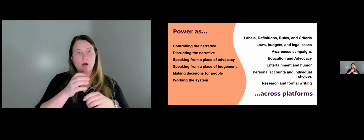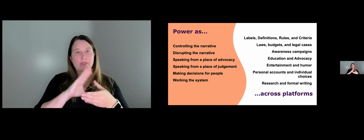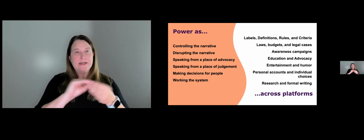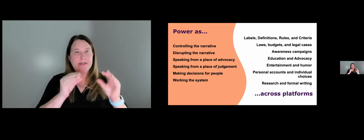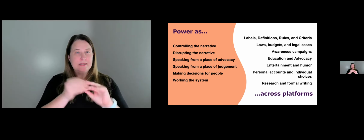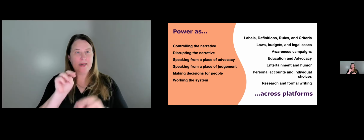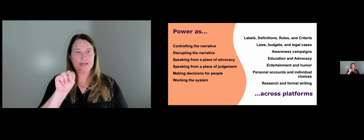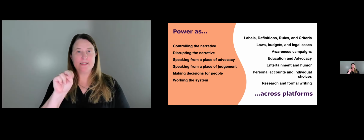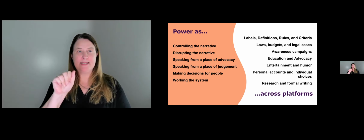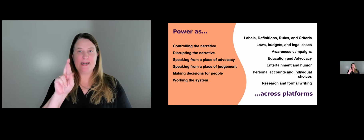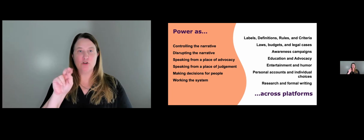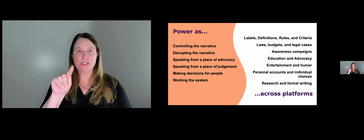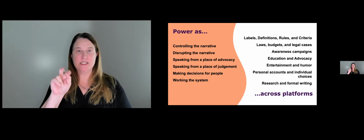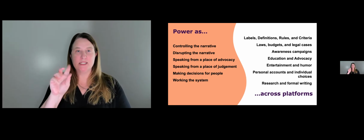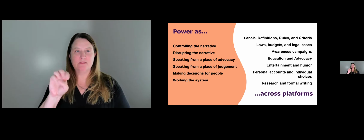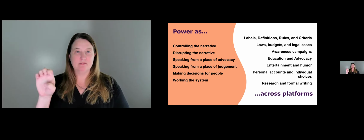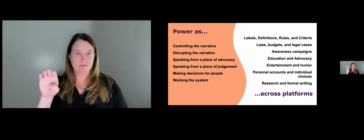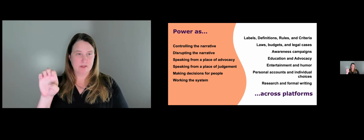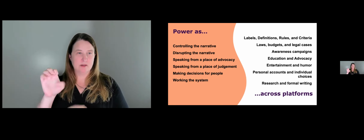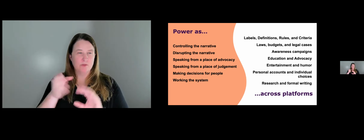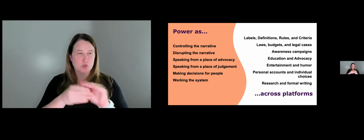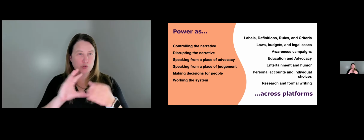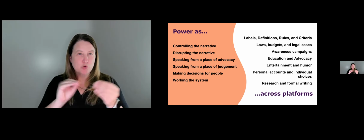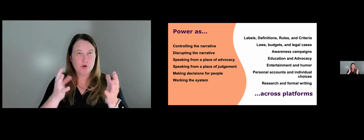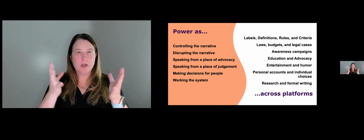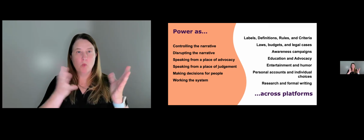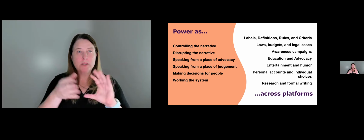about control, controlling the narrative,